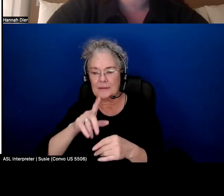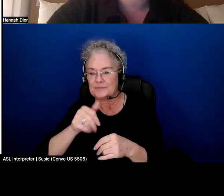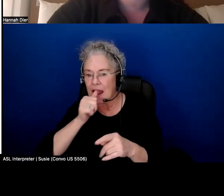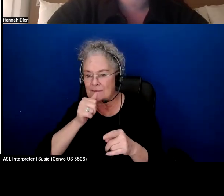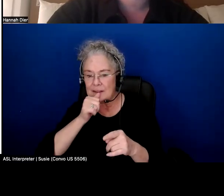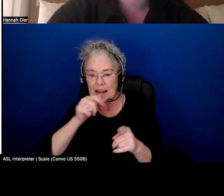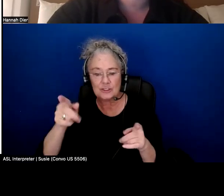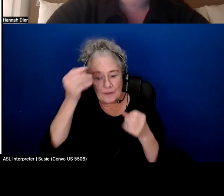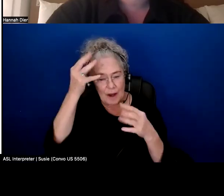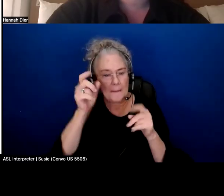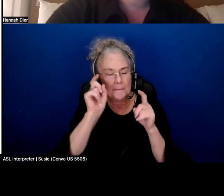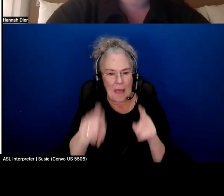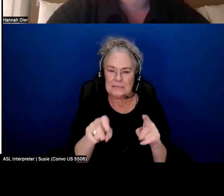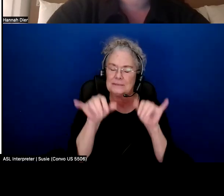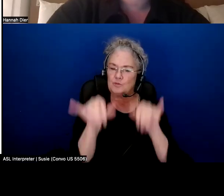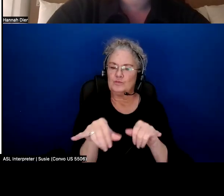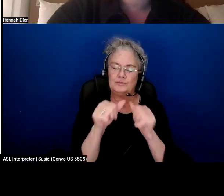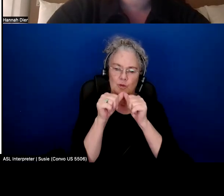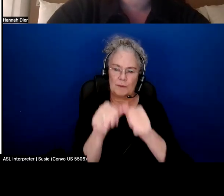remain confidential.